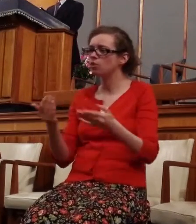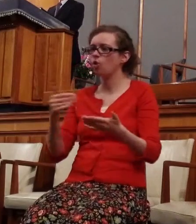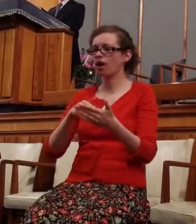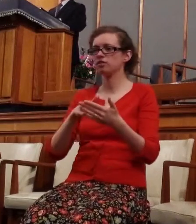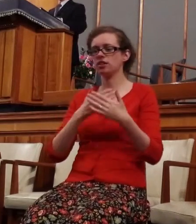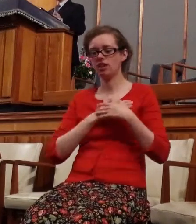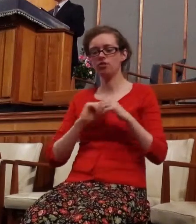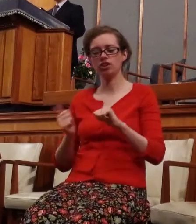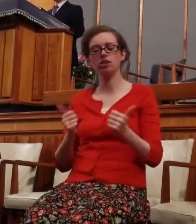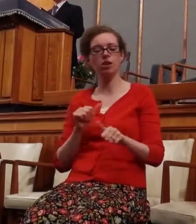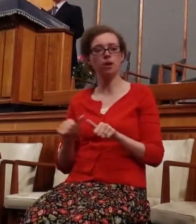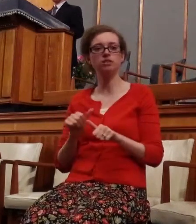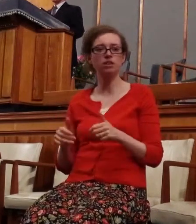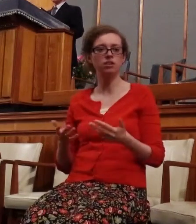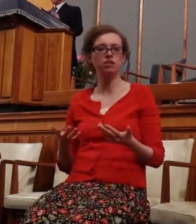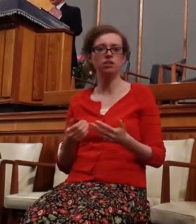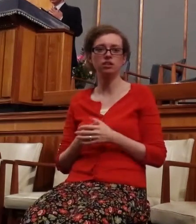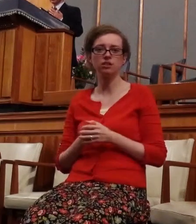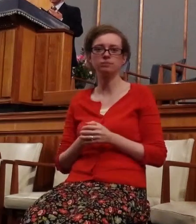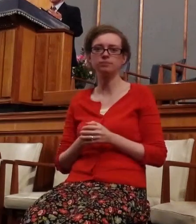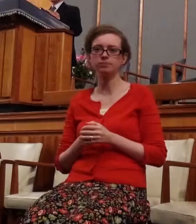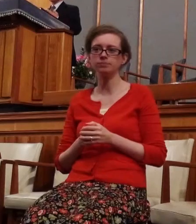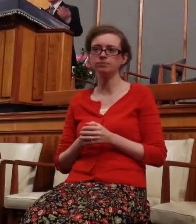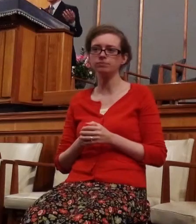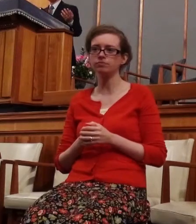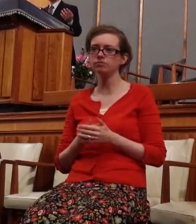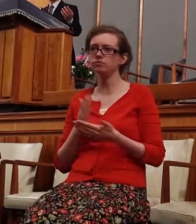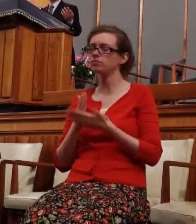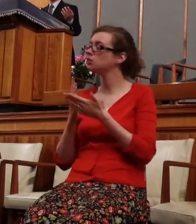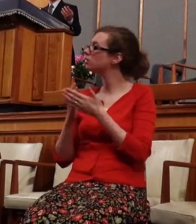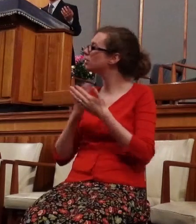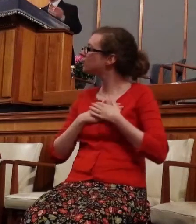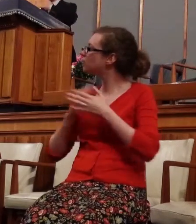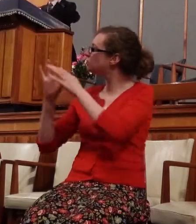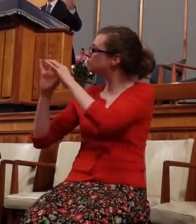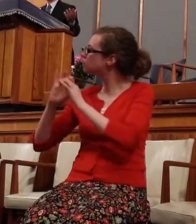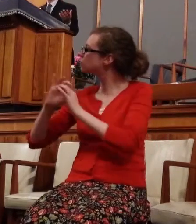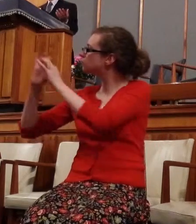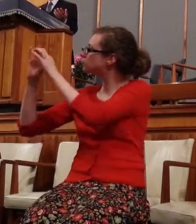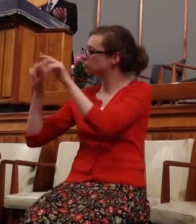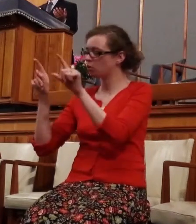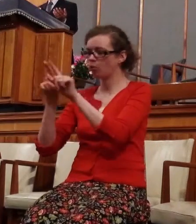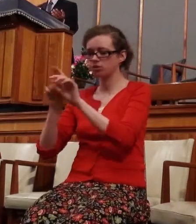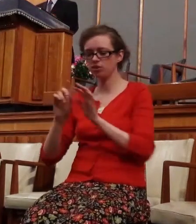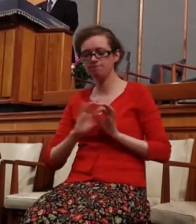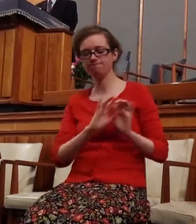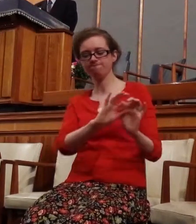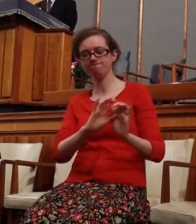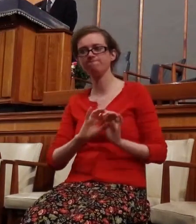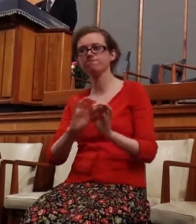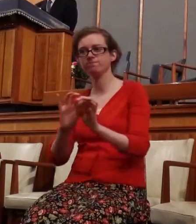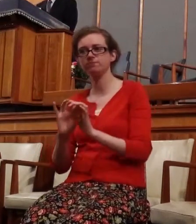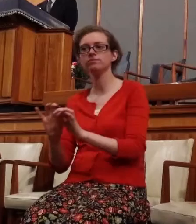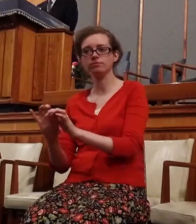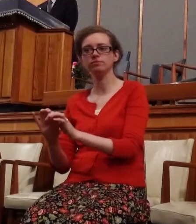also. There is a new dimension. The vertical and horizontal relationship is changed completely. So the